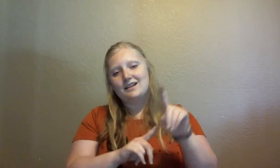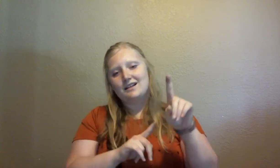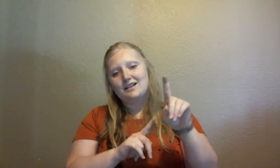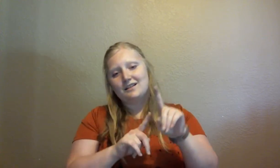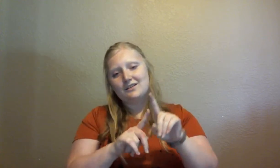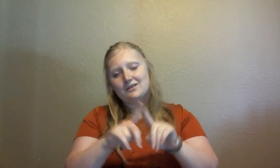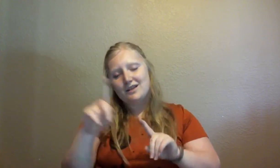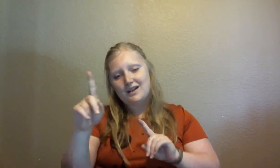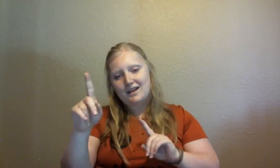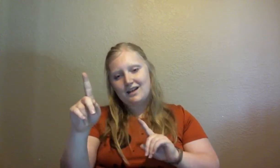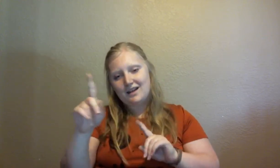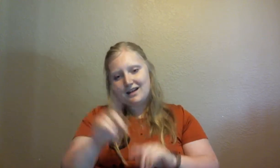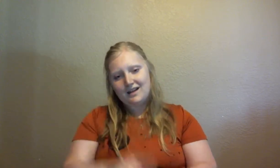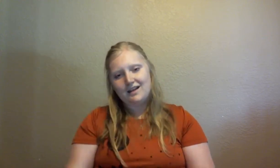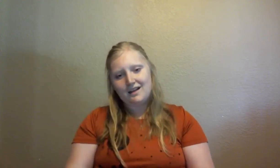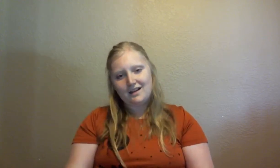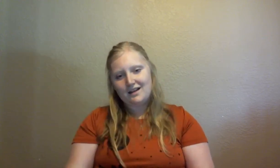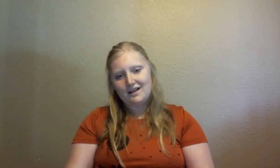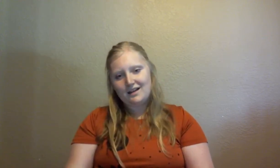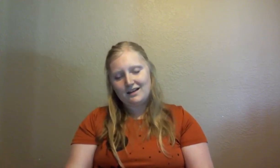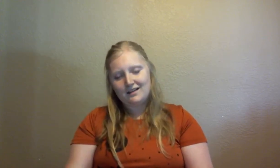all around.